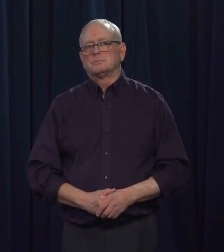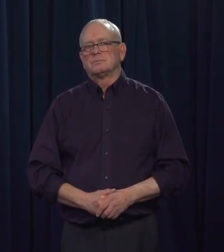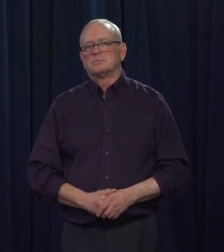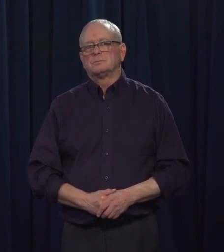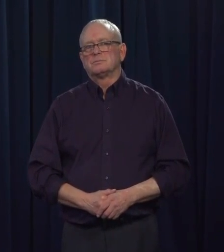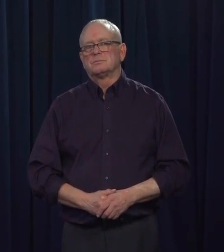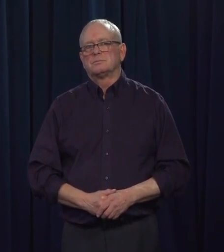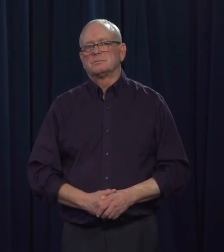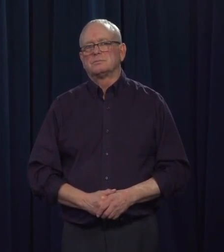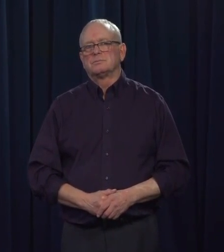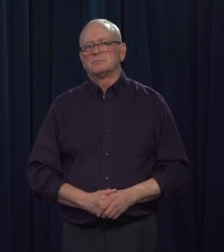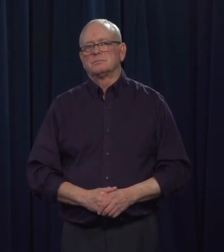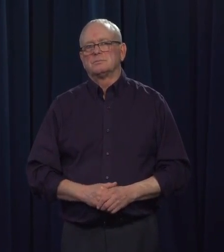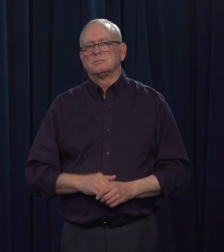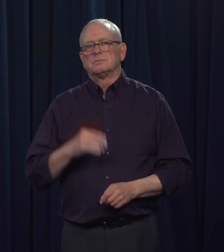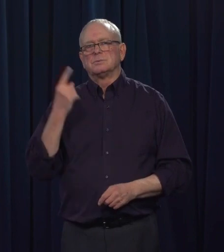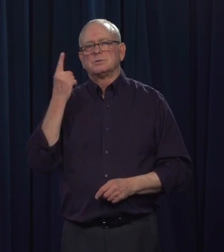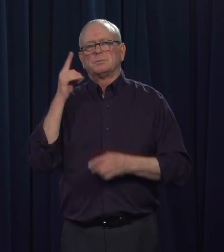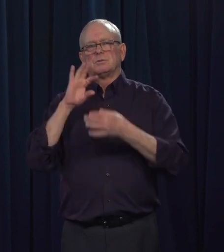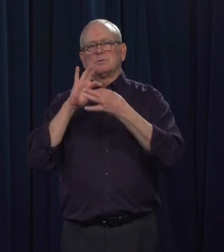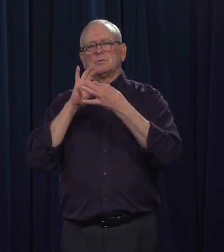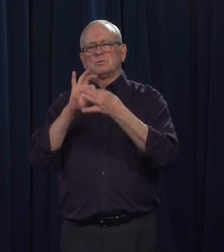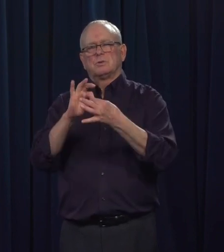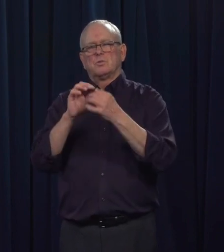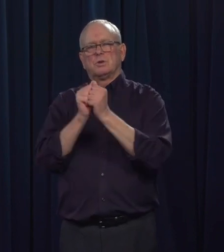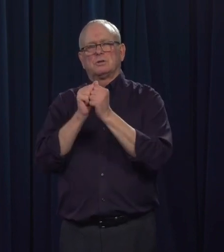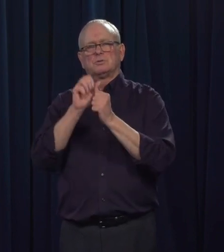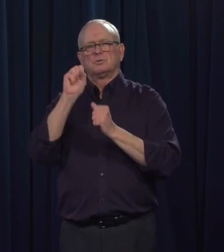still open to the idea of these work camps staying open?